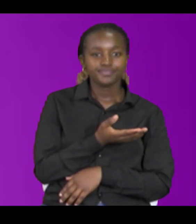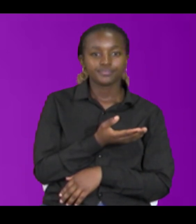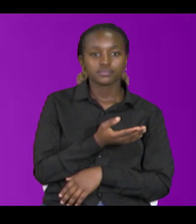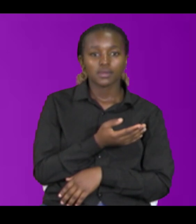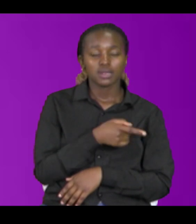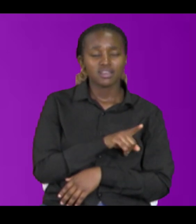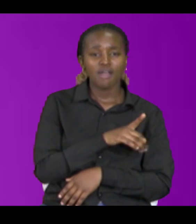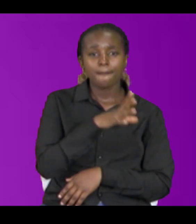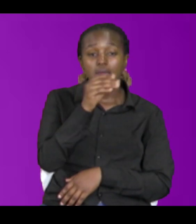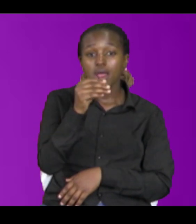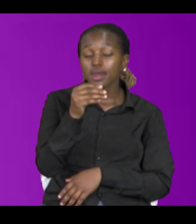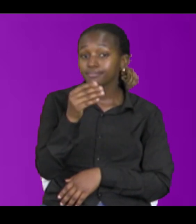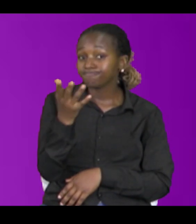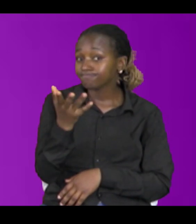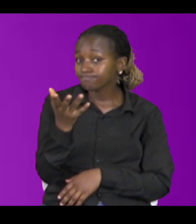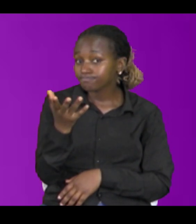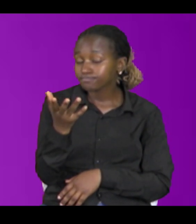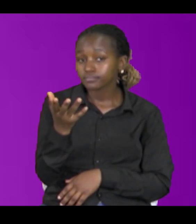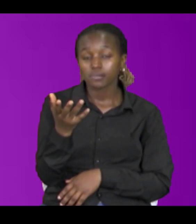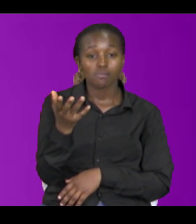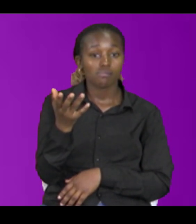has gone maybe for